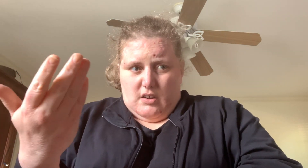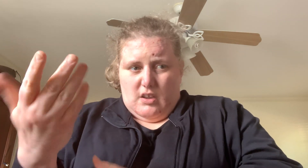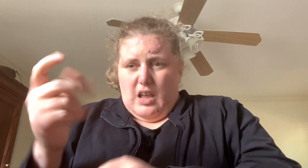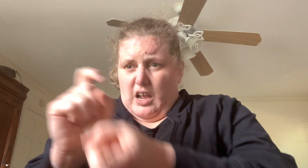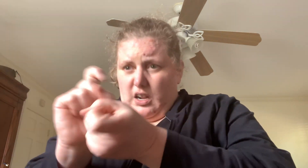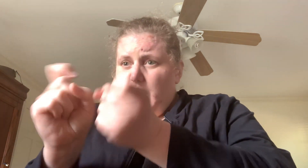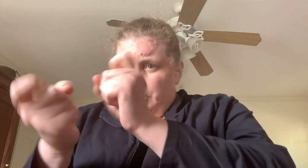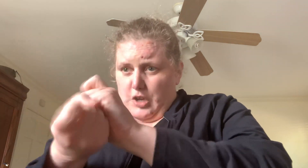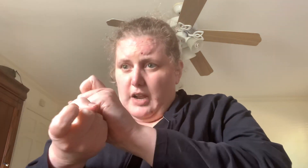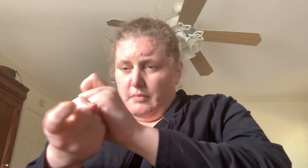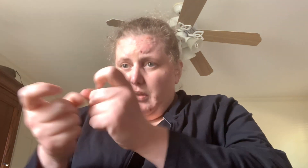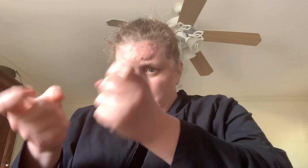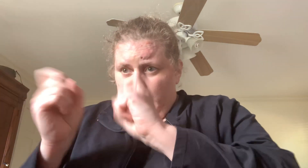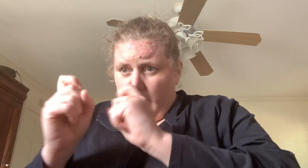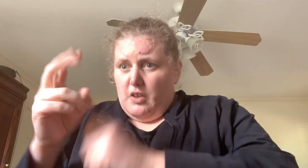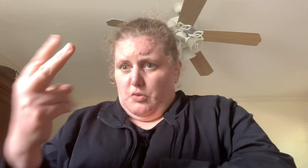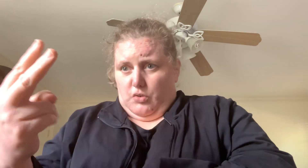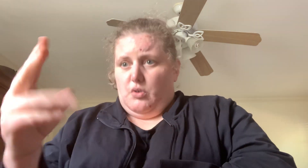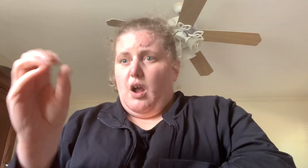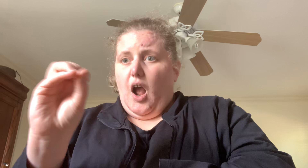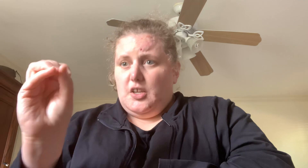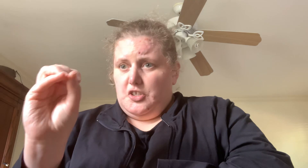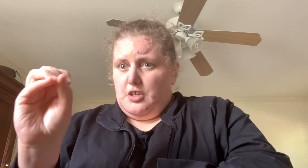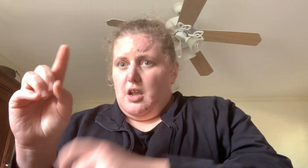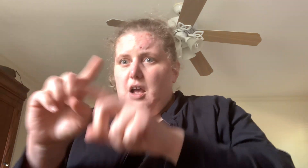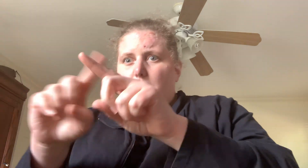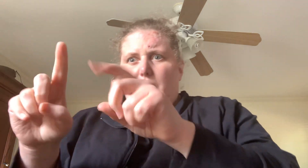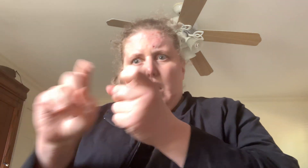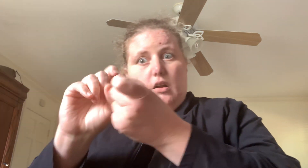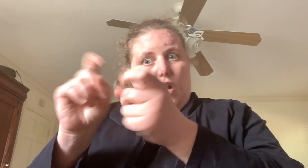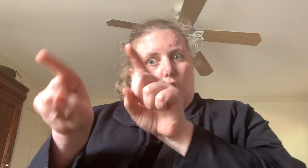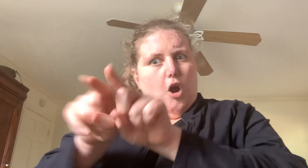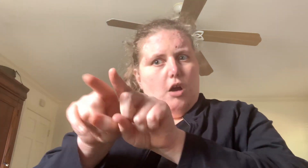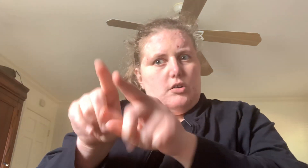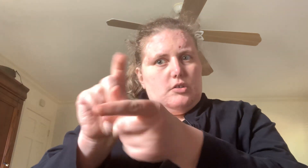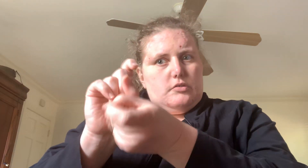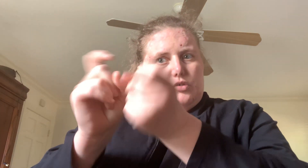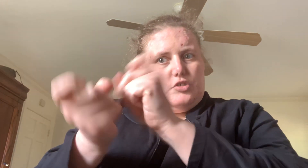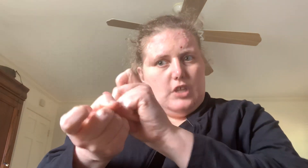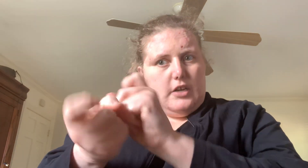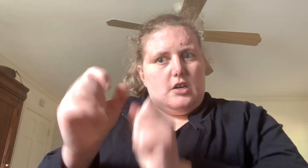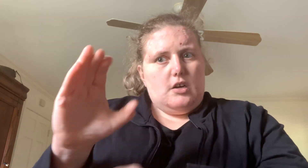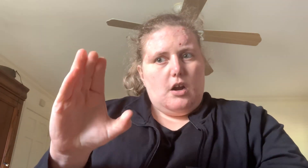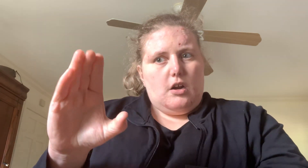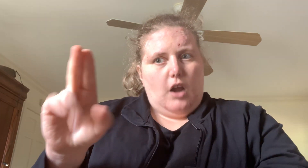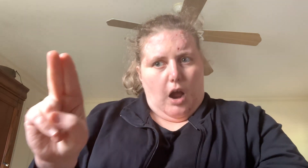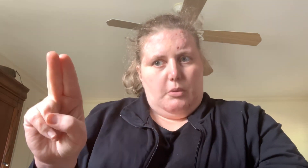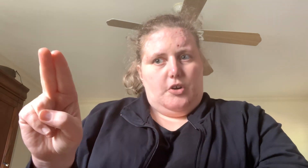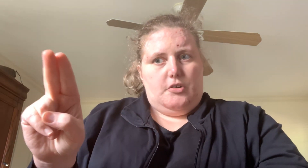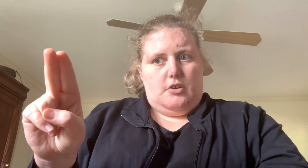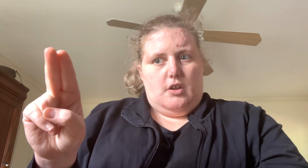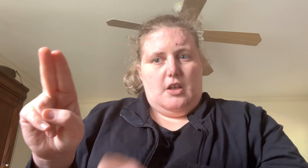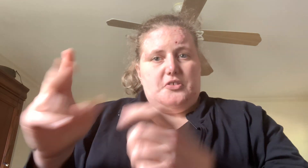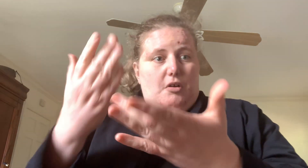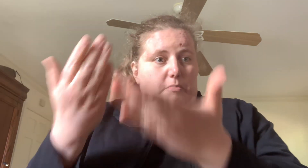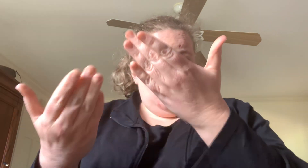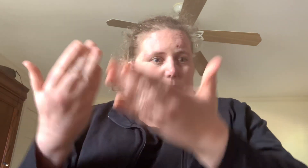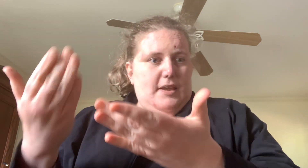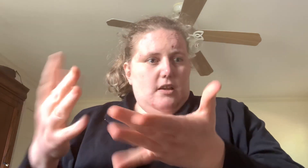a 2 there. So now we can look and notice that we have 2 coppers on the left,